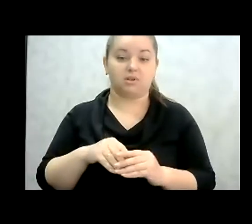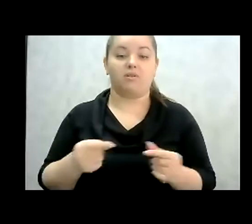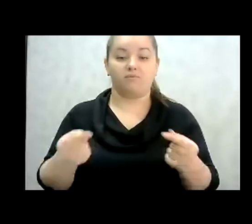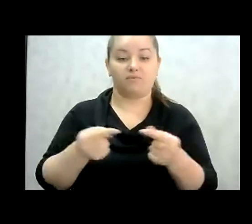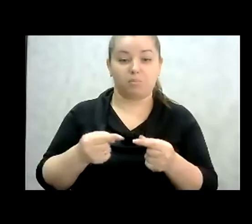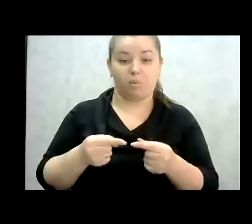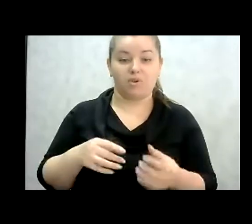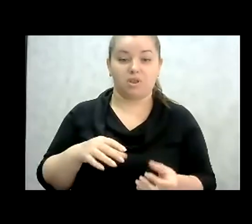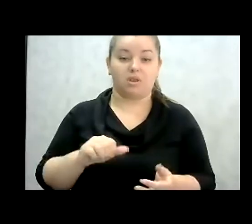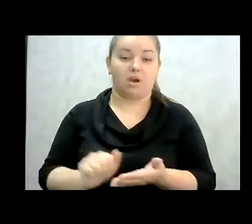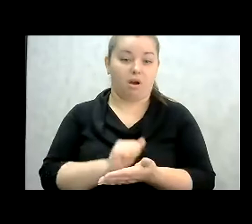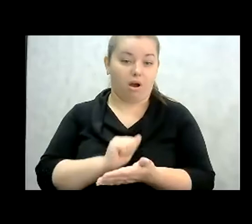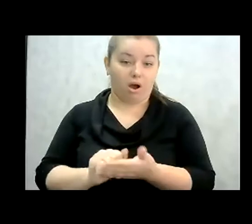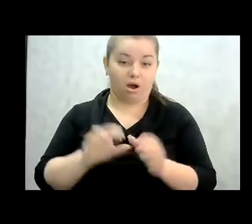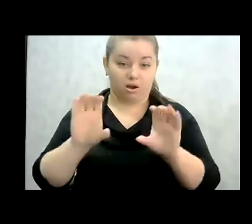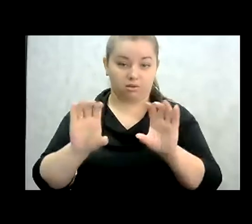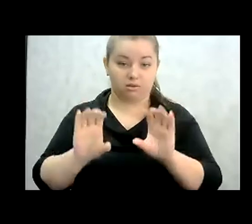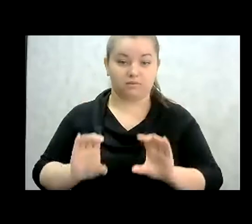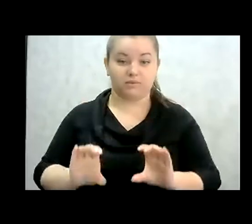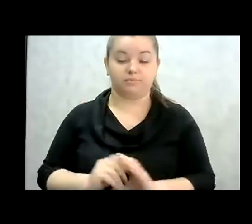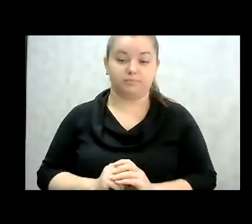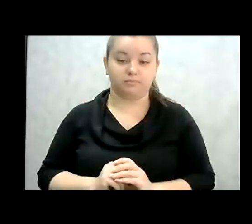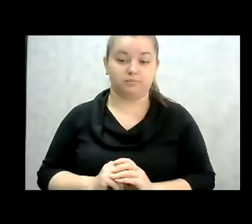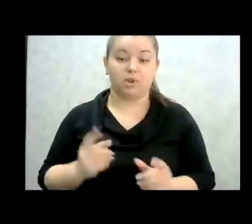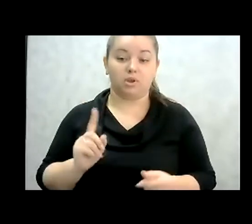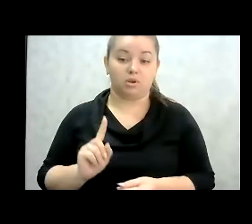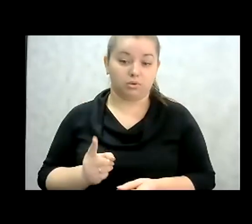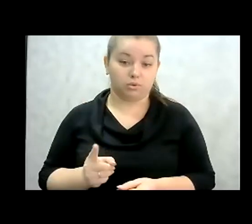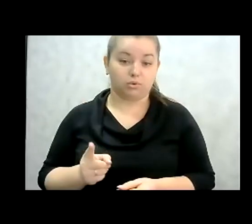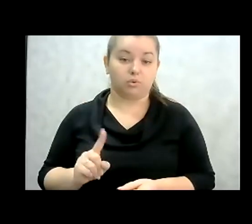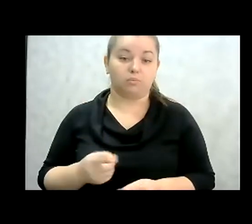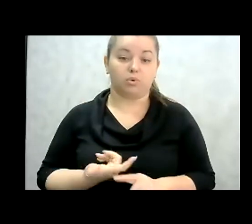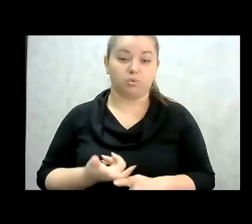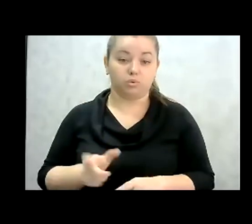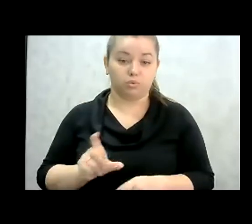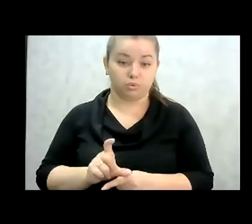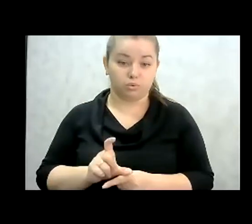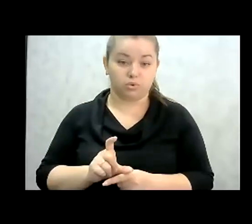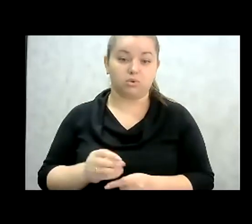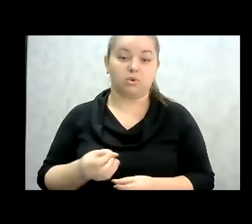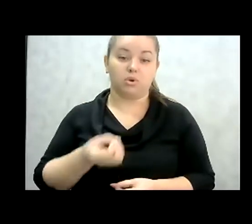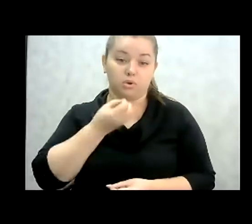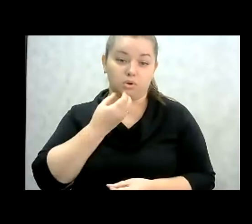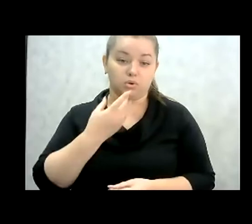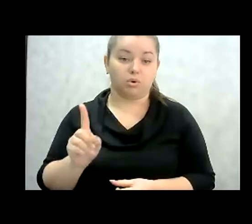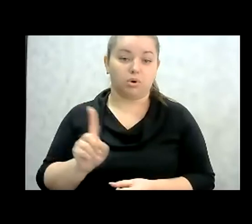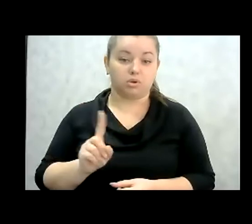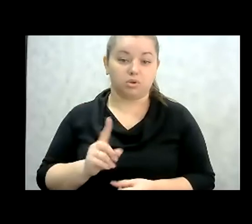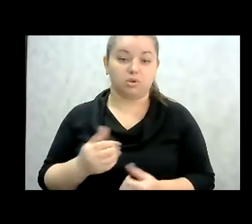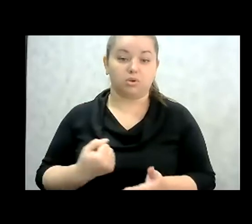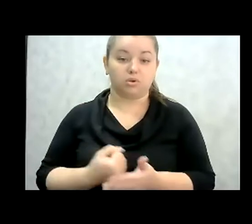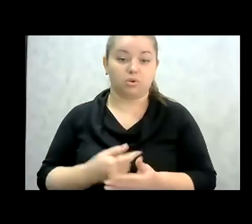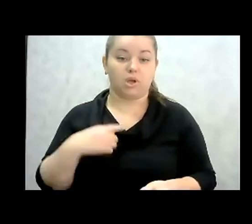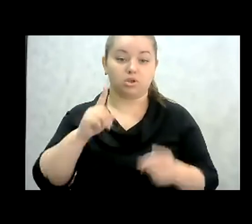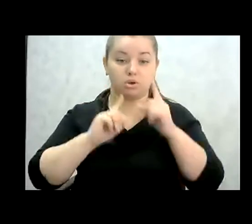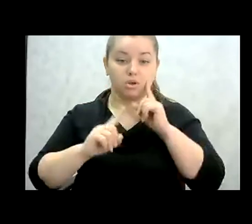and drafting of the changes to the electoral code and of other official